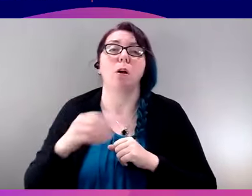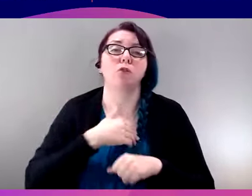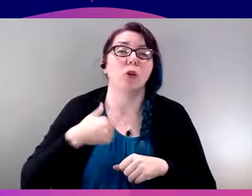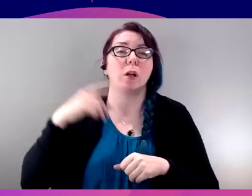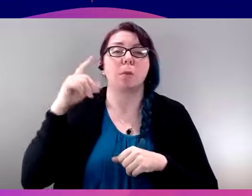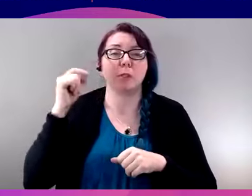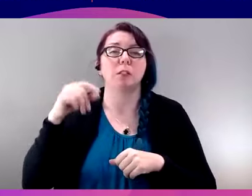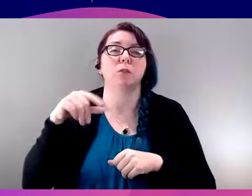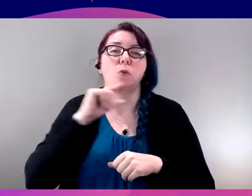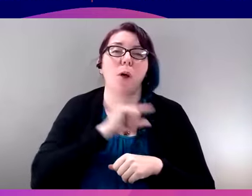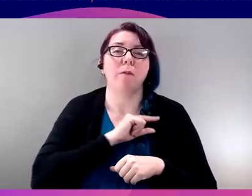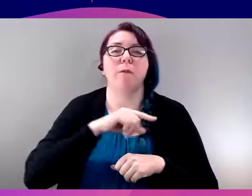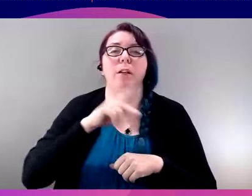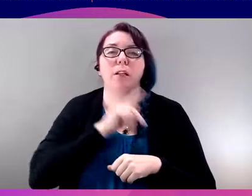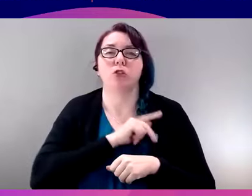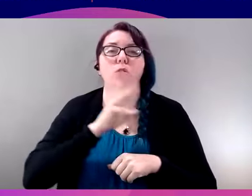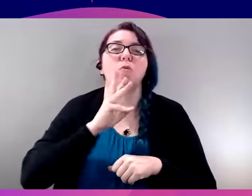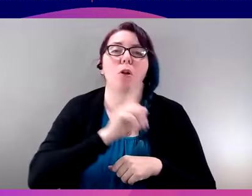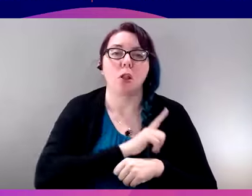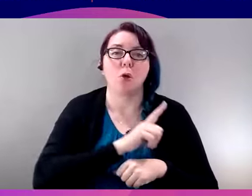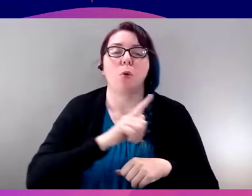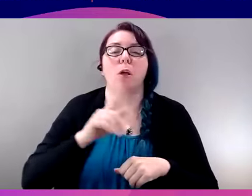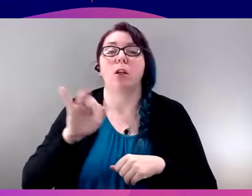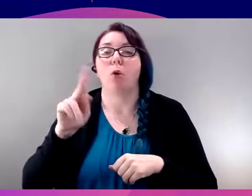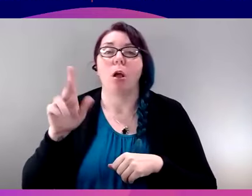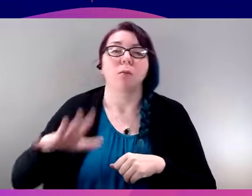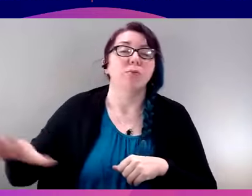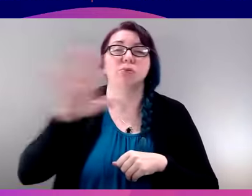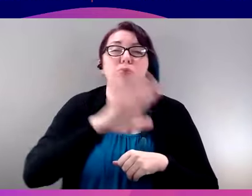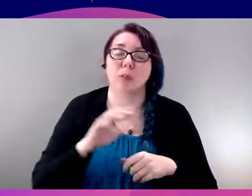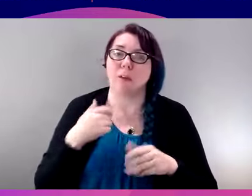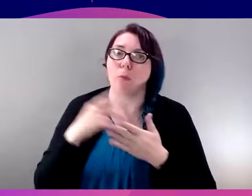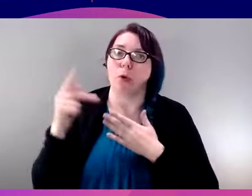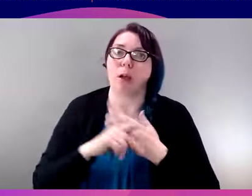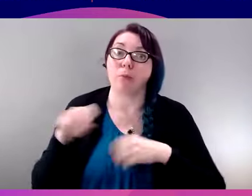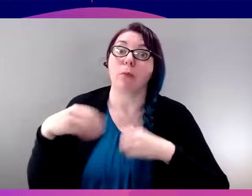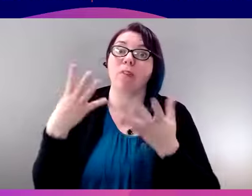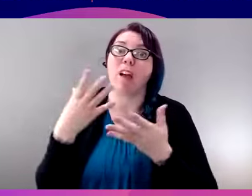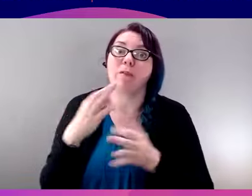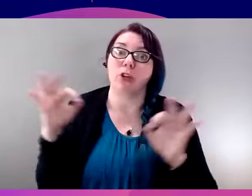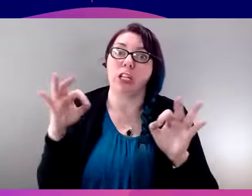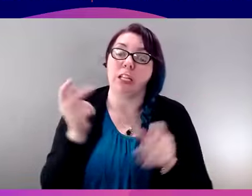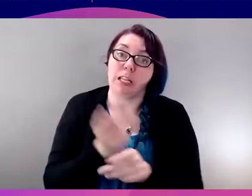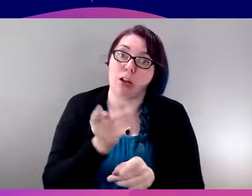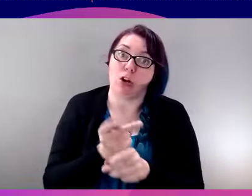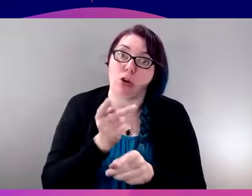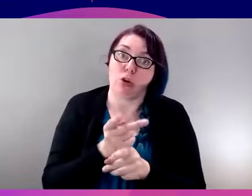Guelph, Kitchener-Waterloo, and York regions for those on social assistance or vulnerability housed.